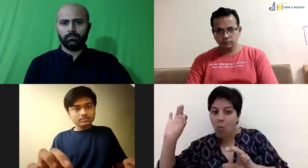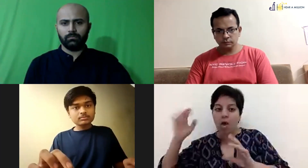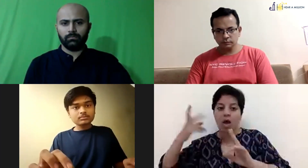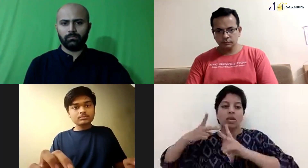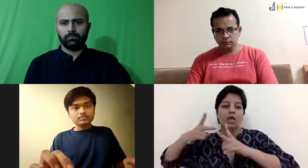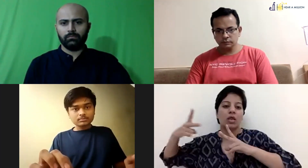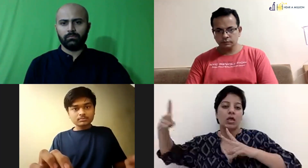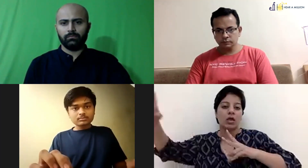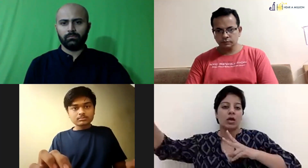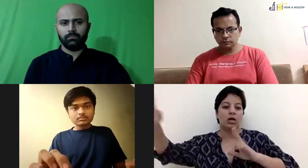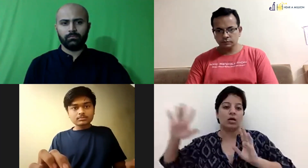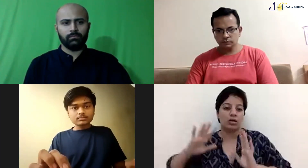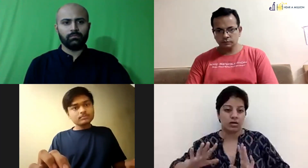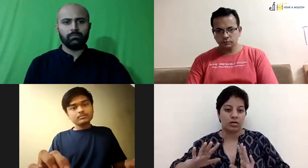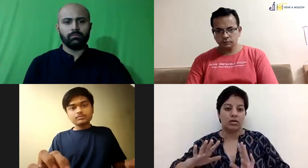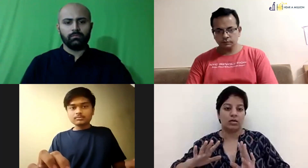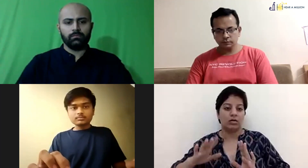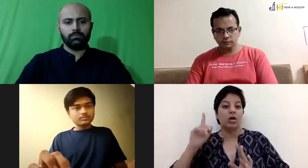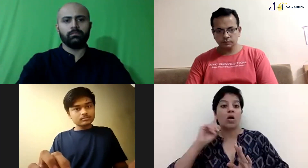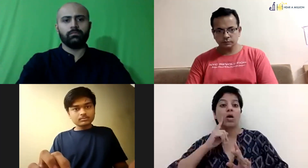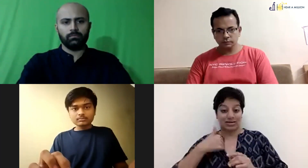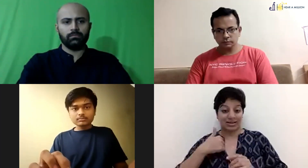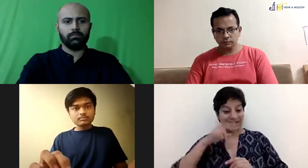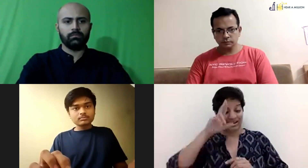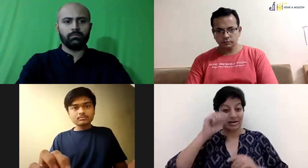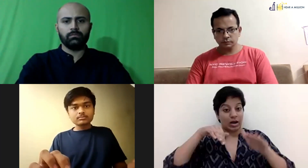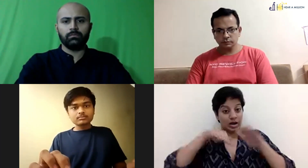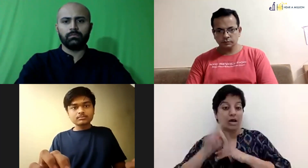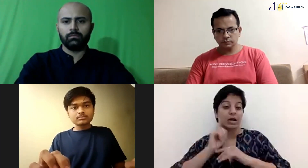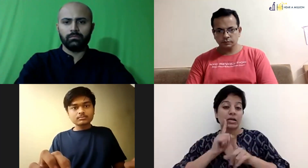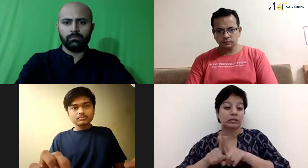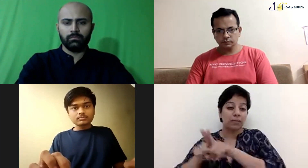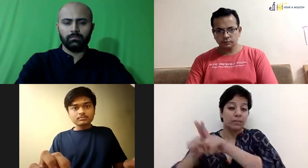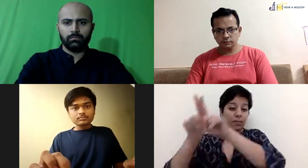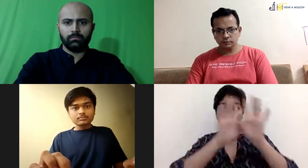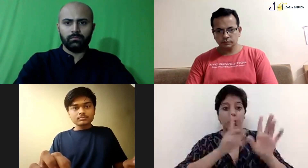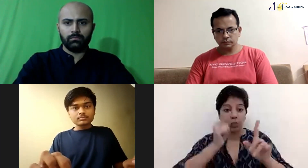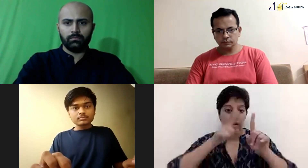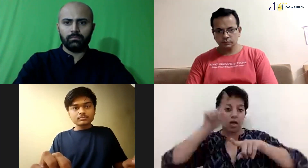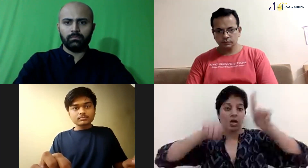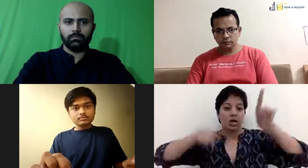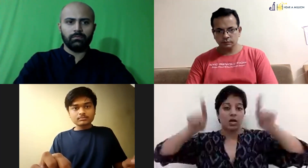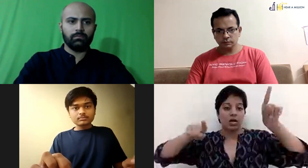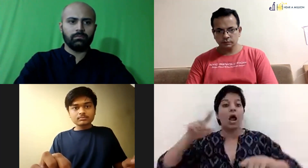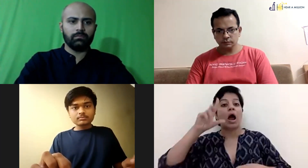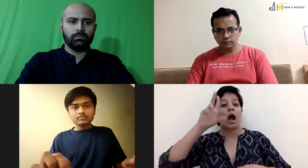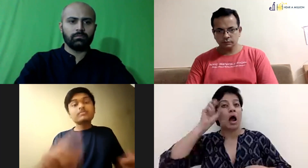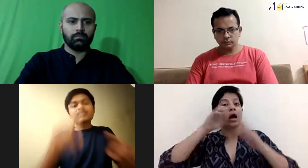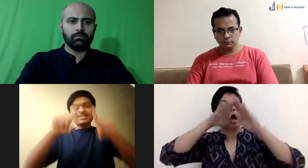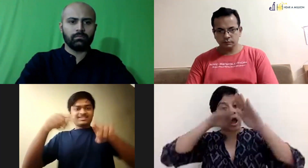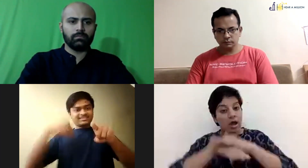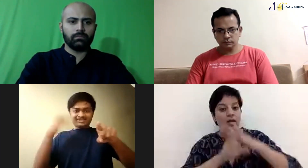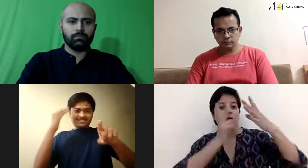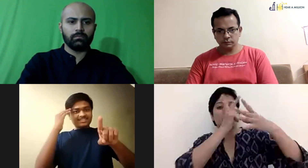black thing near around. So that's the thing. People are having different categories in Usher syndrome. Deaf people have